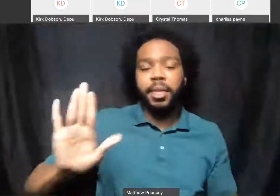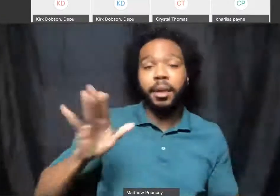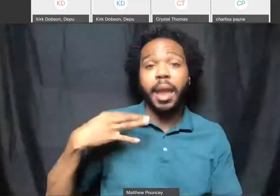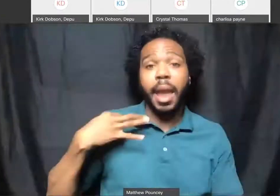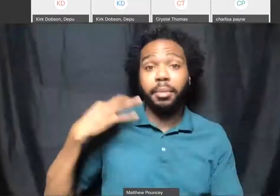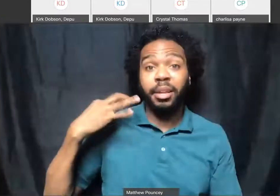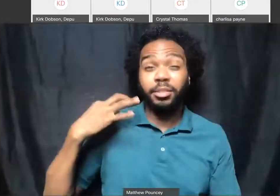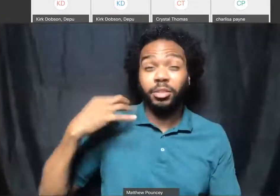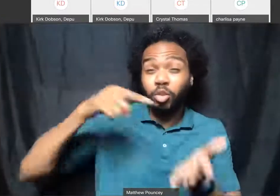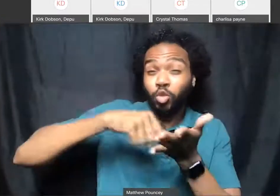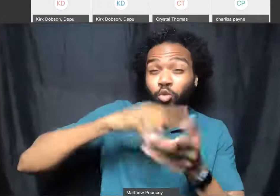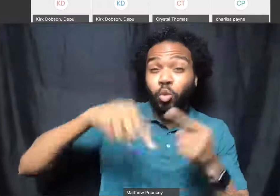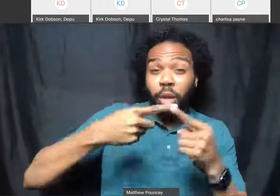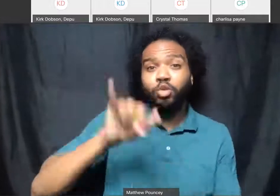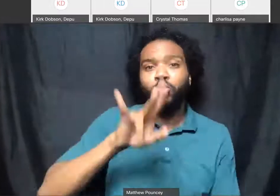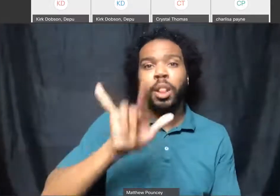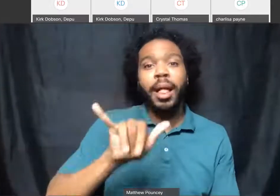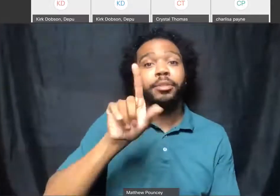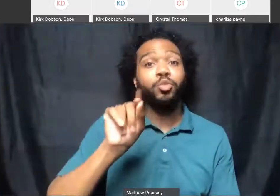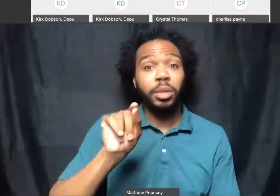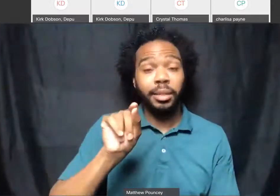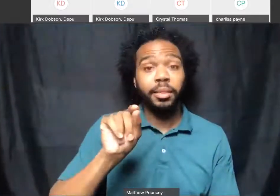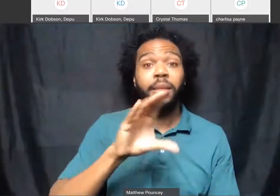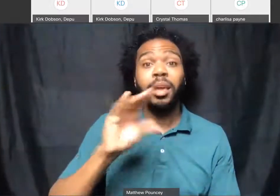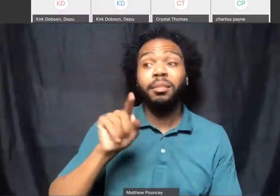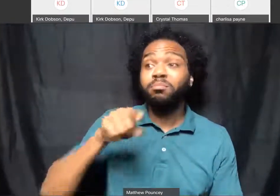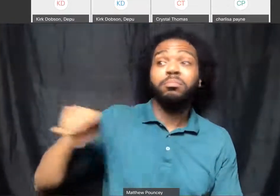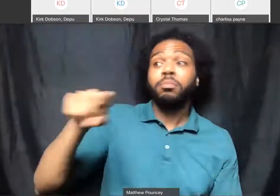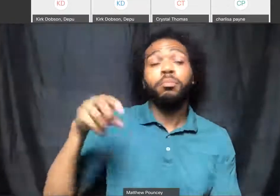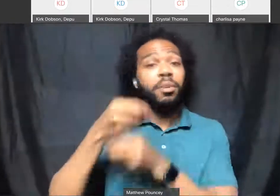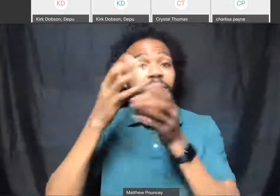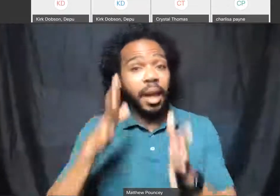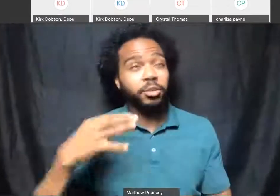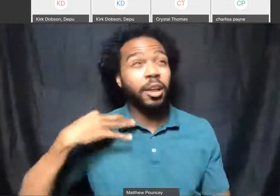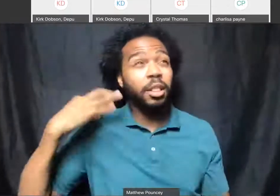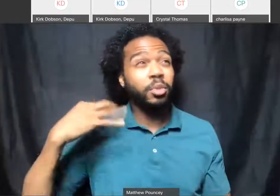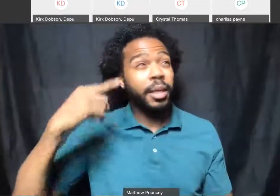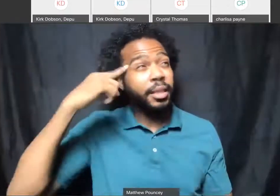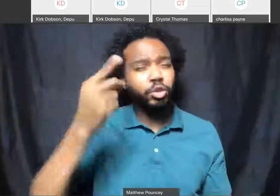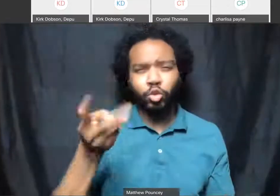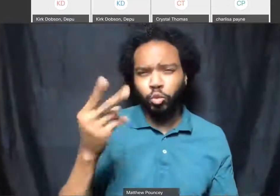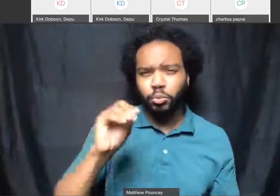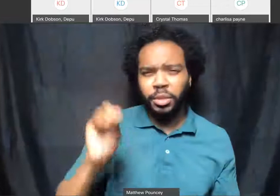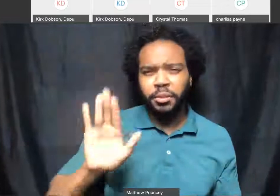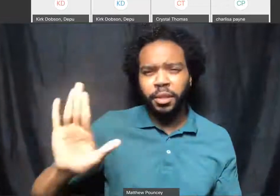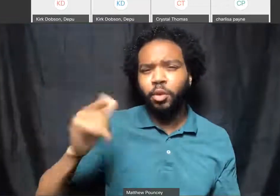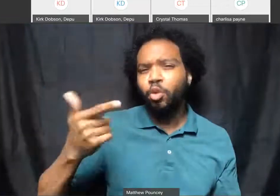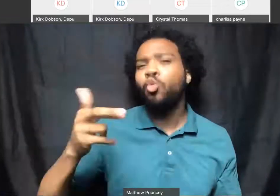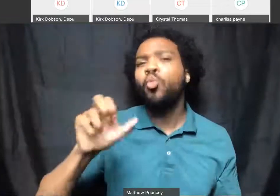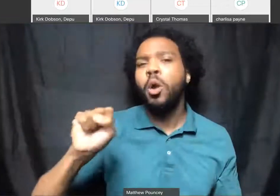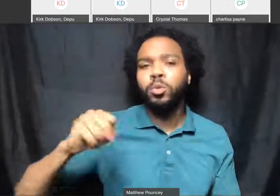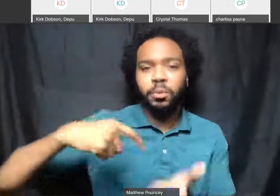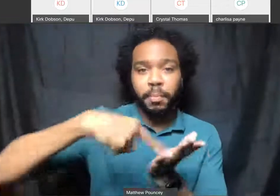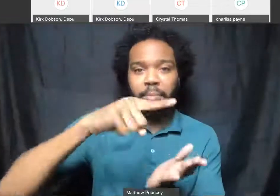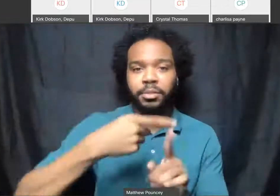July the 20th. And providers are eligible, it's, I believe, 2% of their gross payments